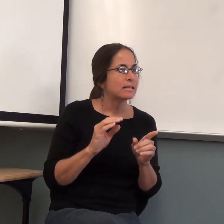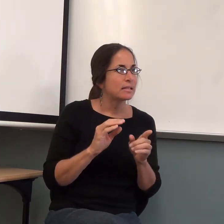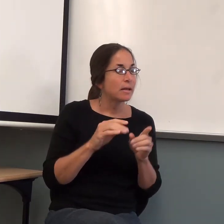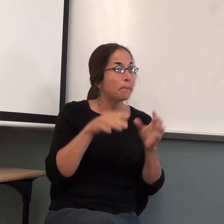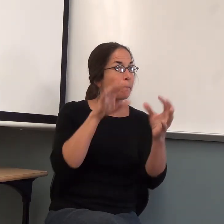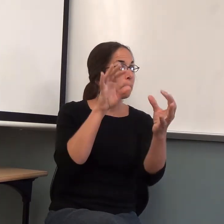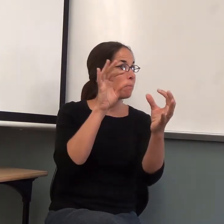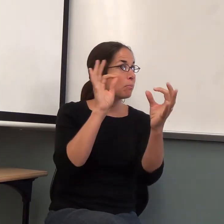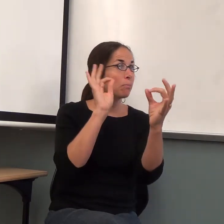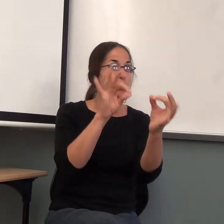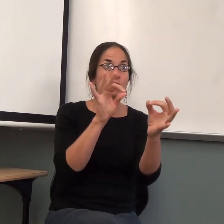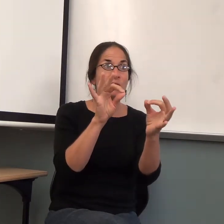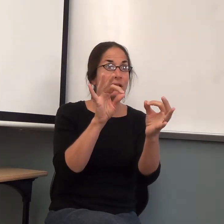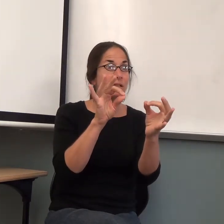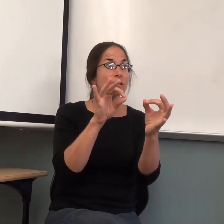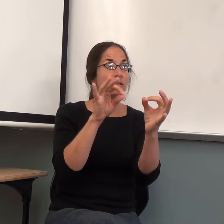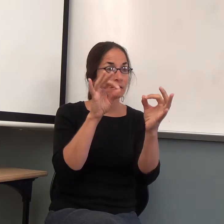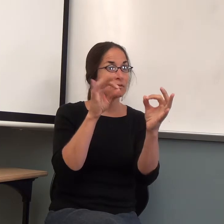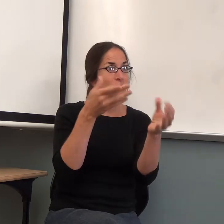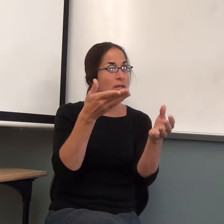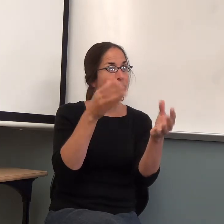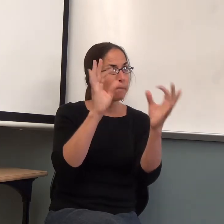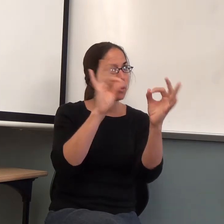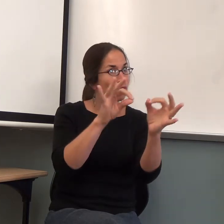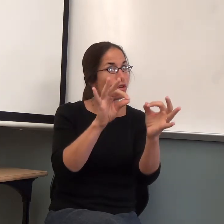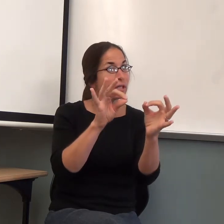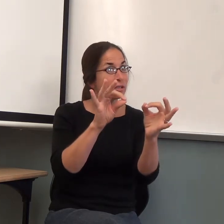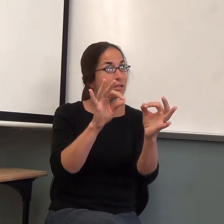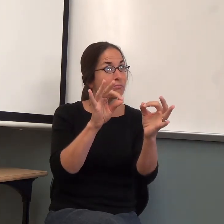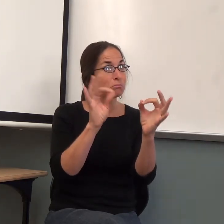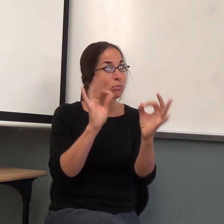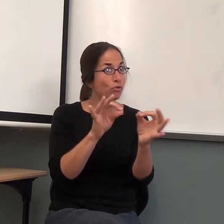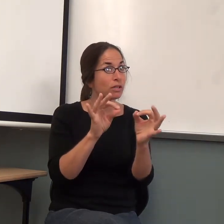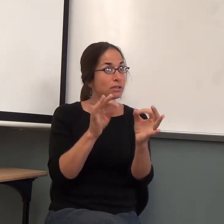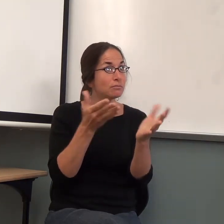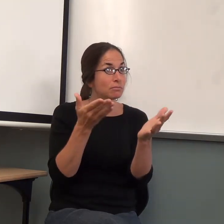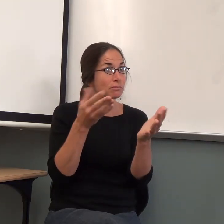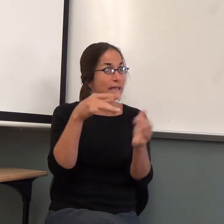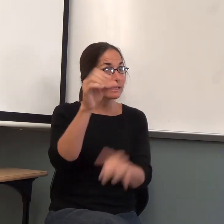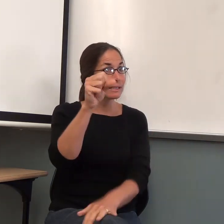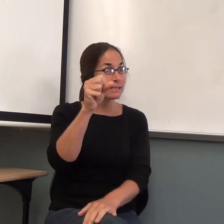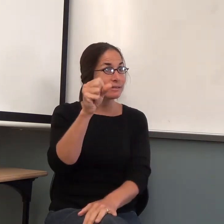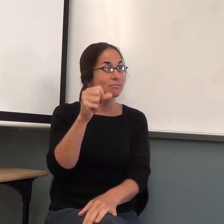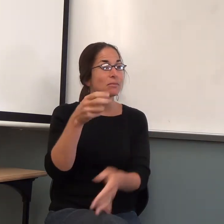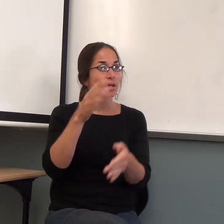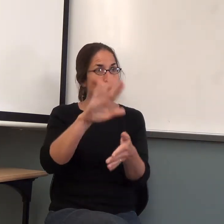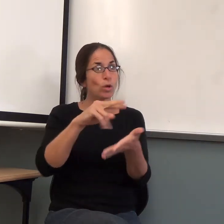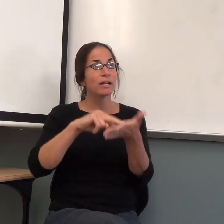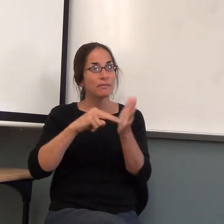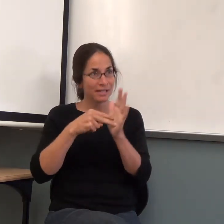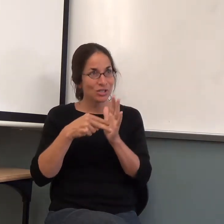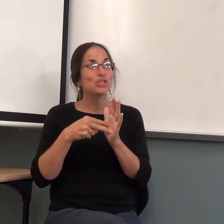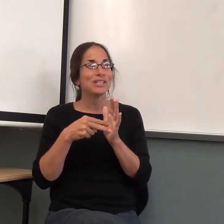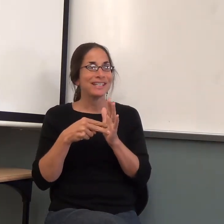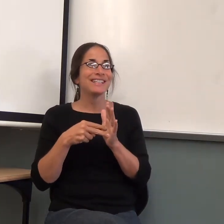Perfect. Perfect. That's great. Yeah, that's great. So when you guys gave a definition of the word, usually